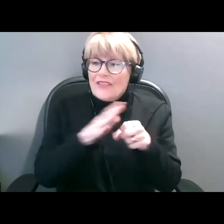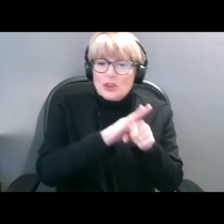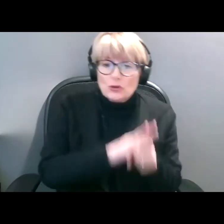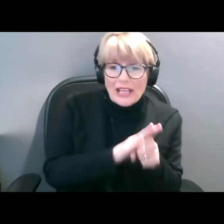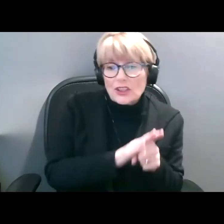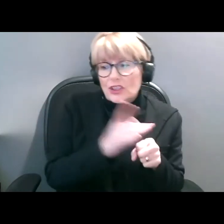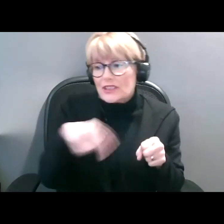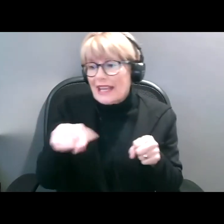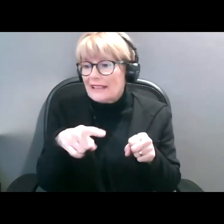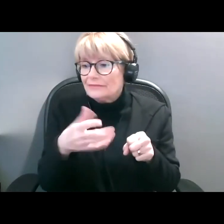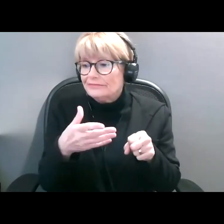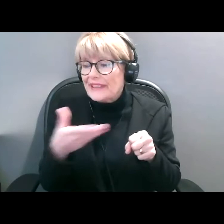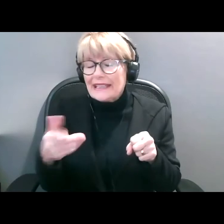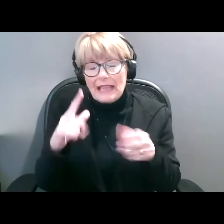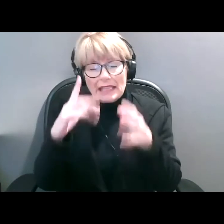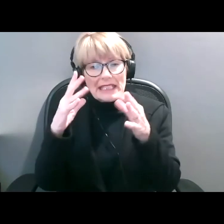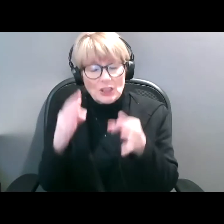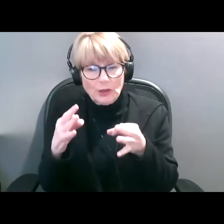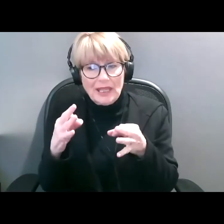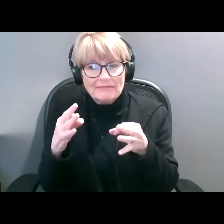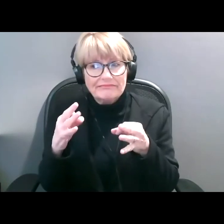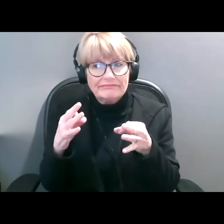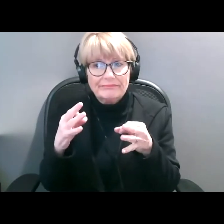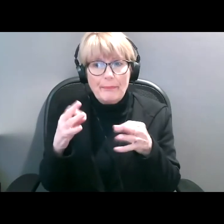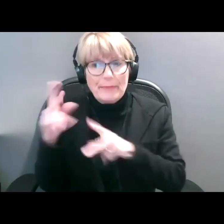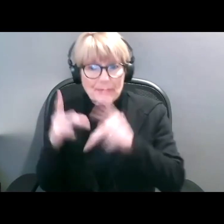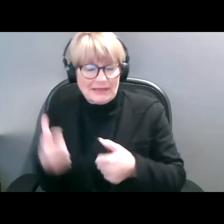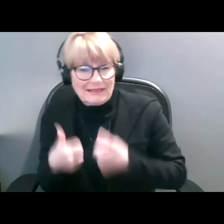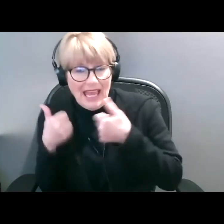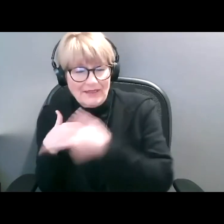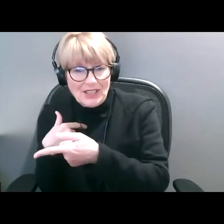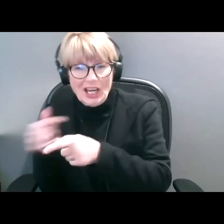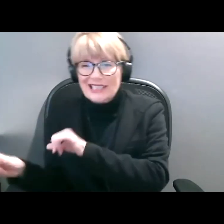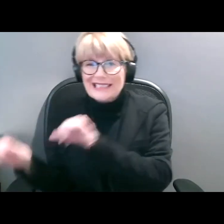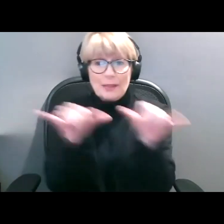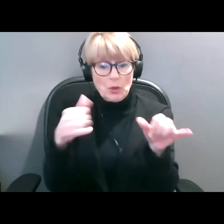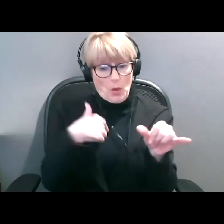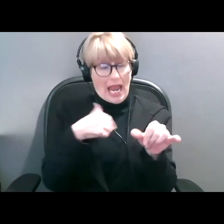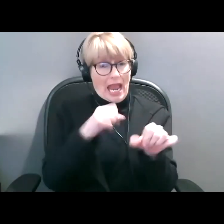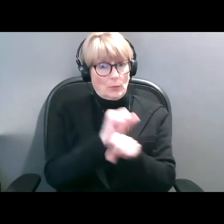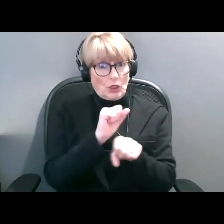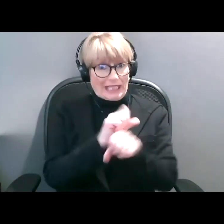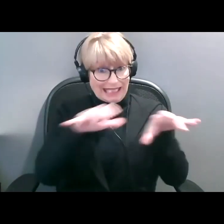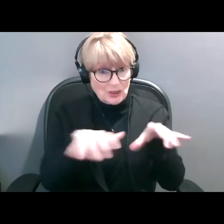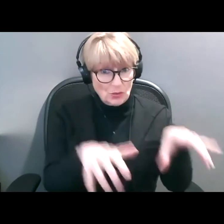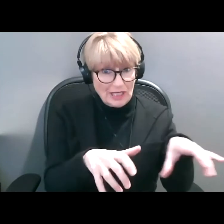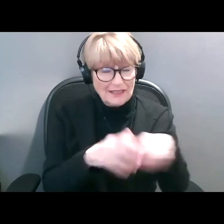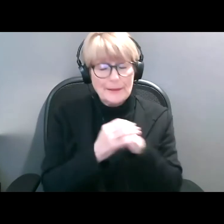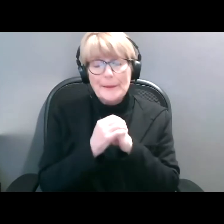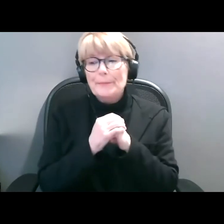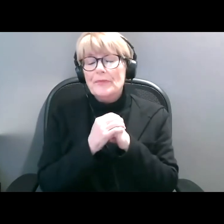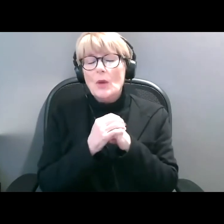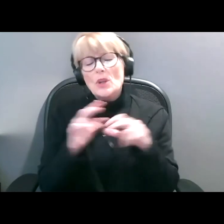determinants that he talked about are very similar to the ones I'm working with. When you look at a lot